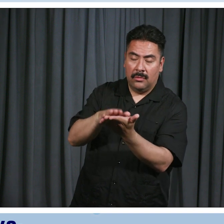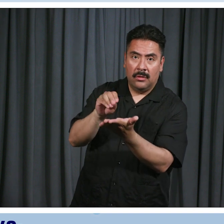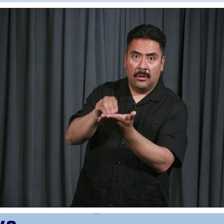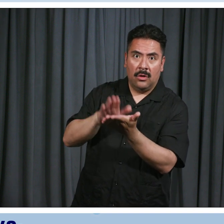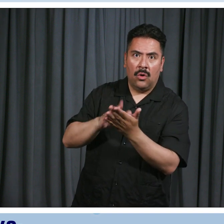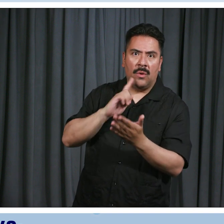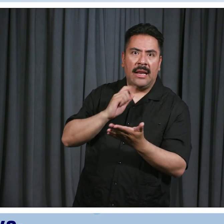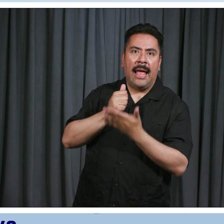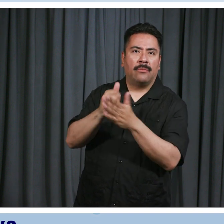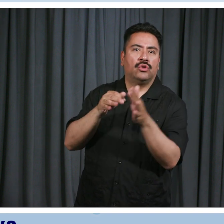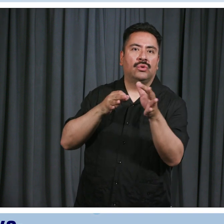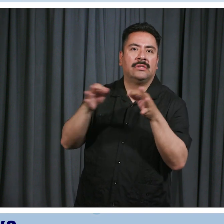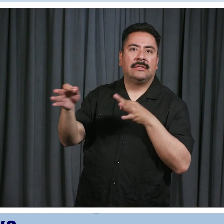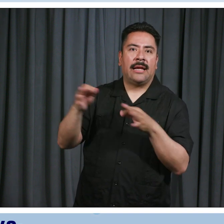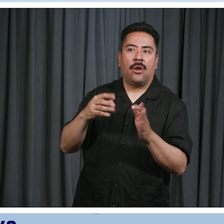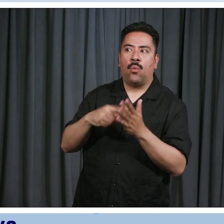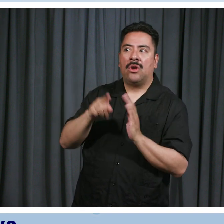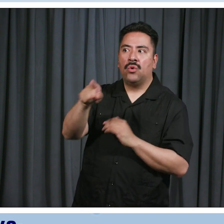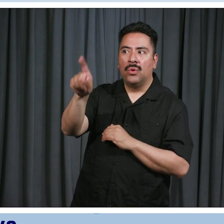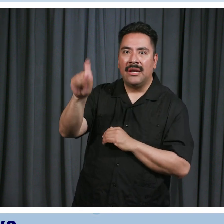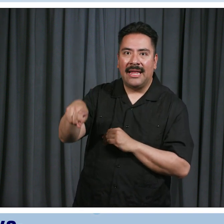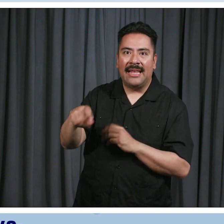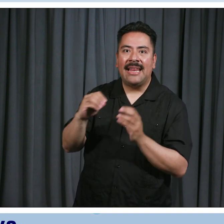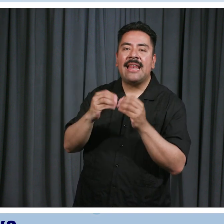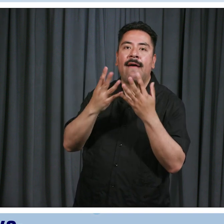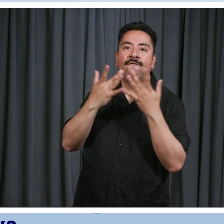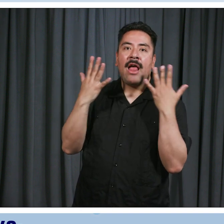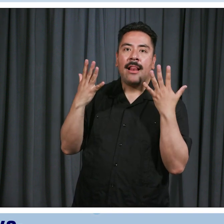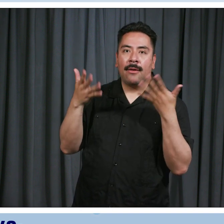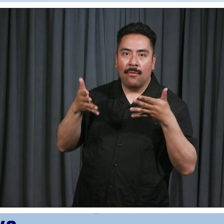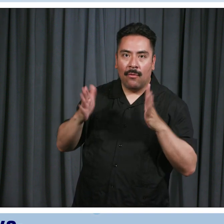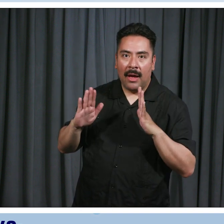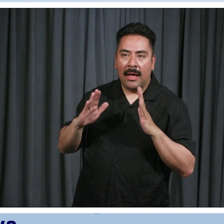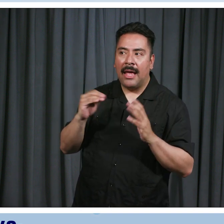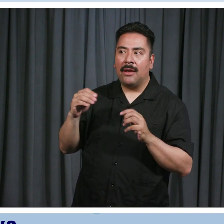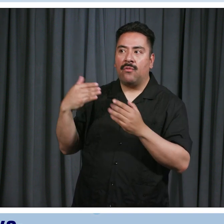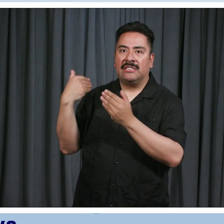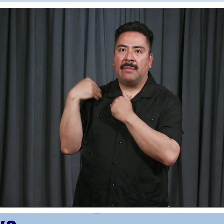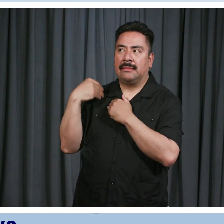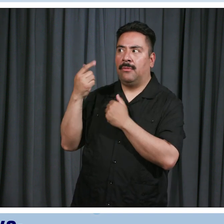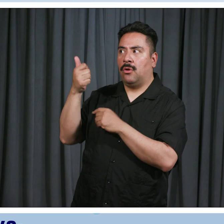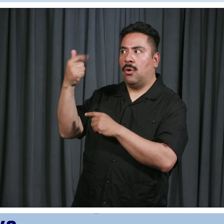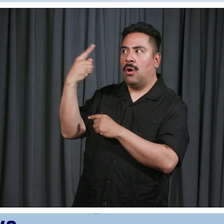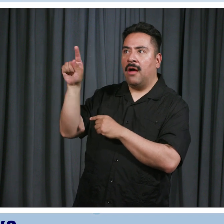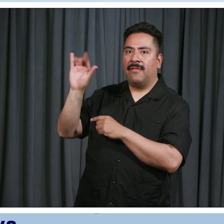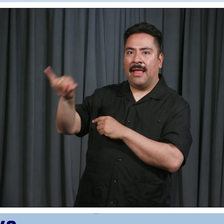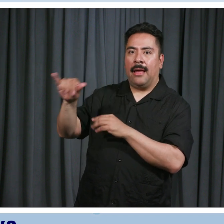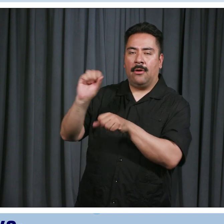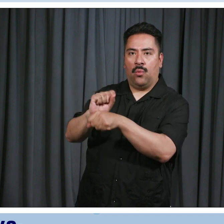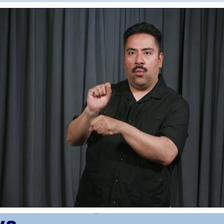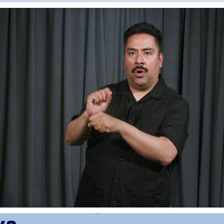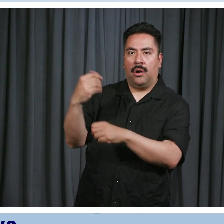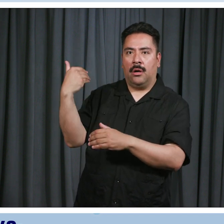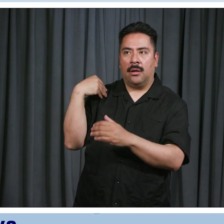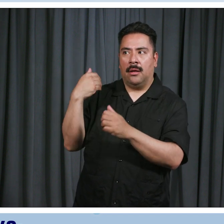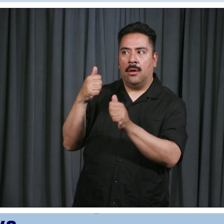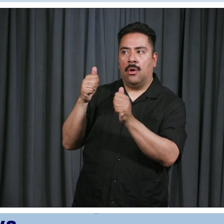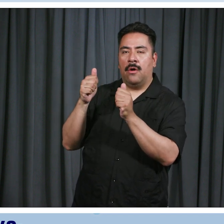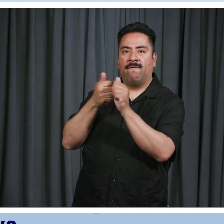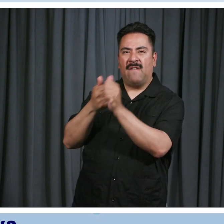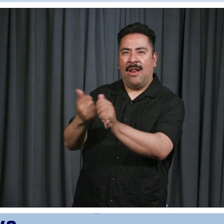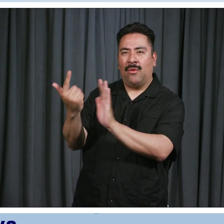you articulate what you need in a friendly way and what the responsibilities are of the organization under the